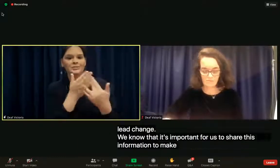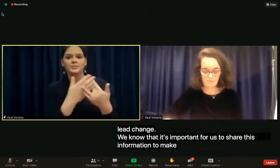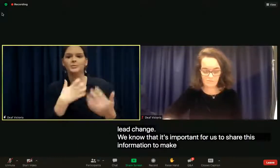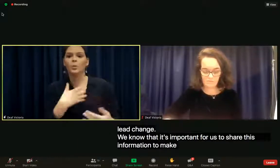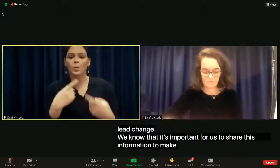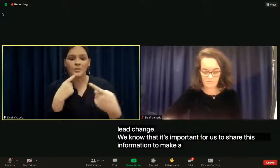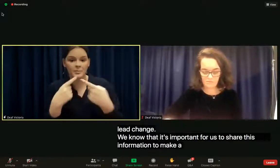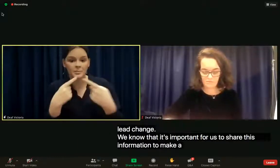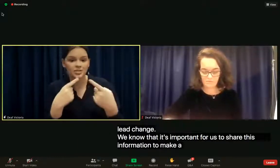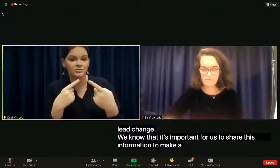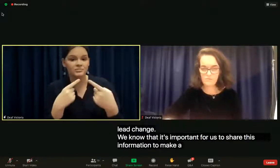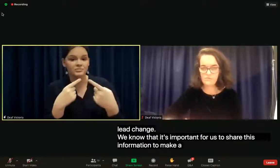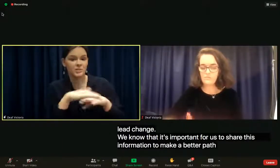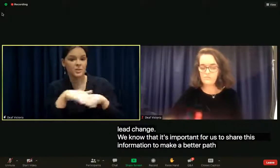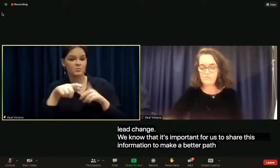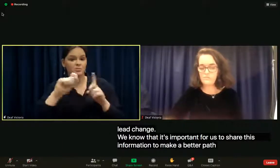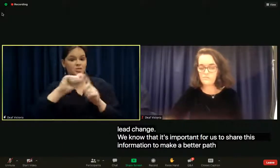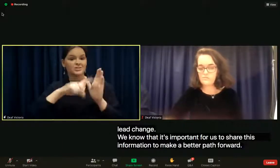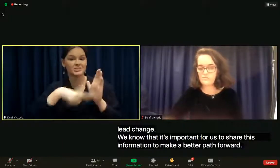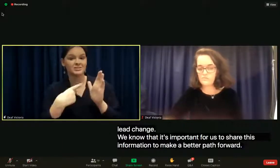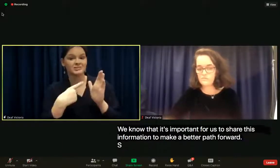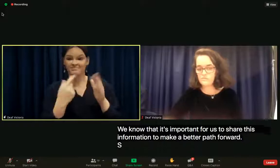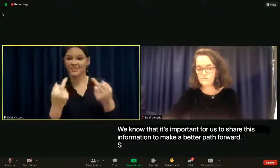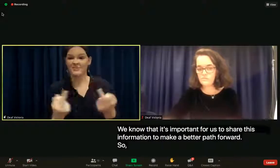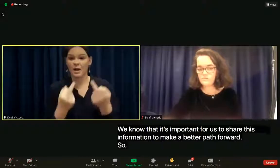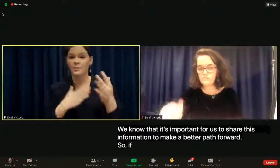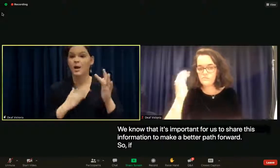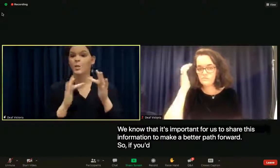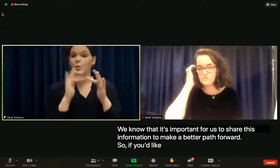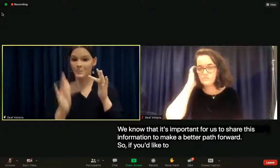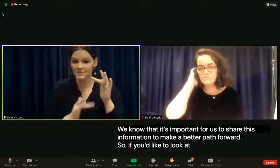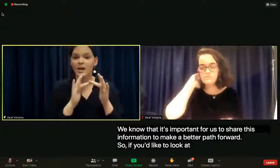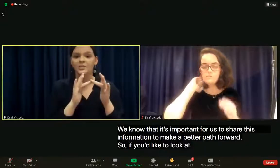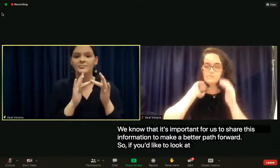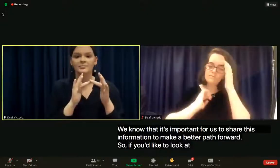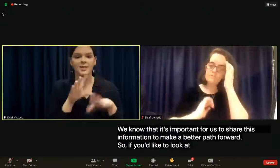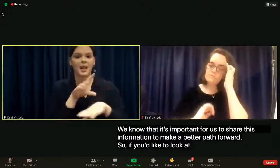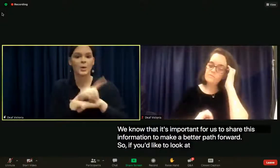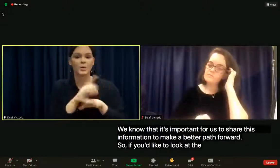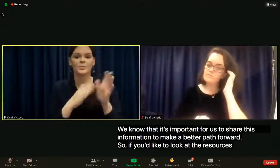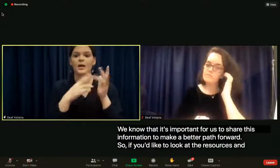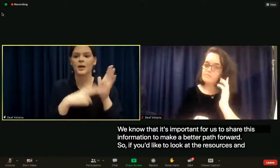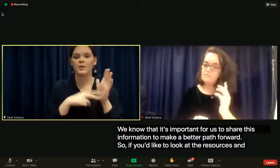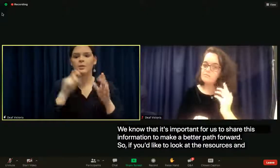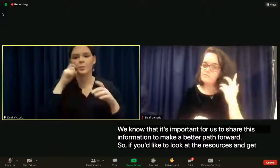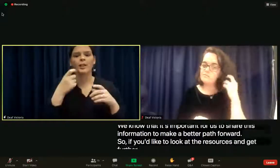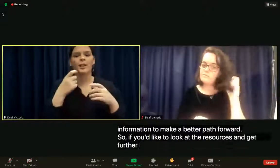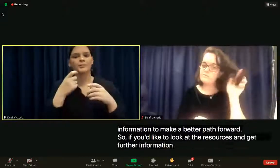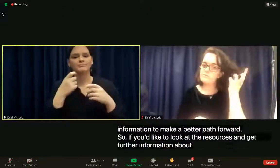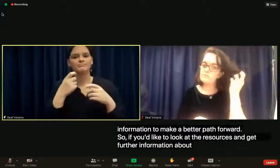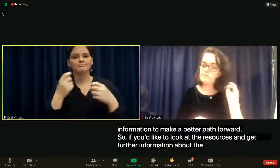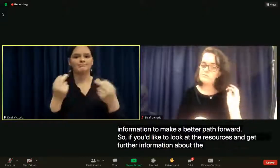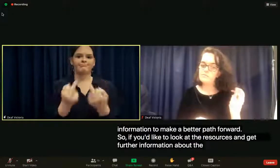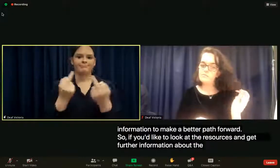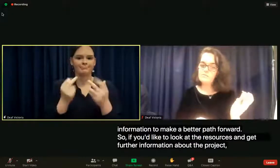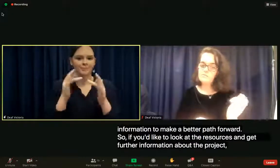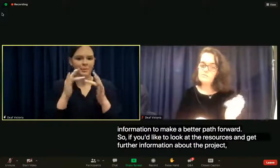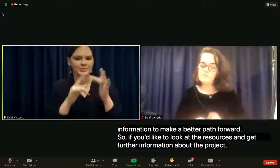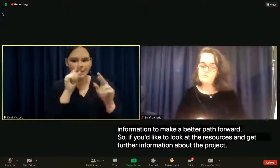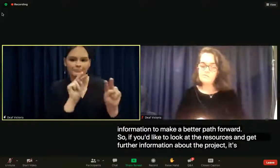So if you'd like to look at the resources and get further information about the project, it's freely available on our website. As of Monday, we'll be